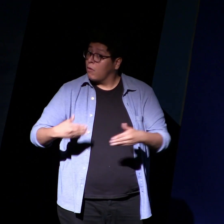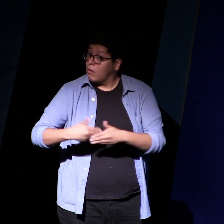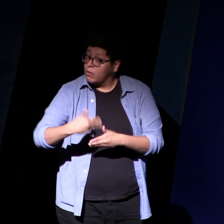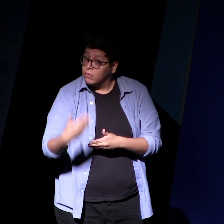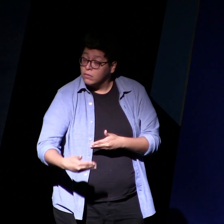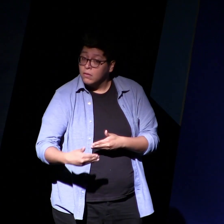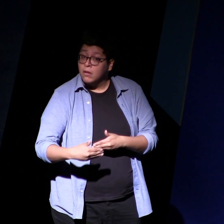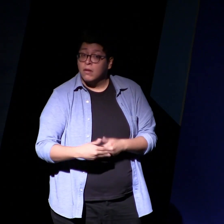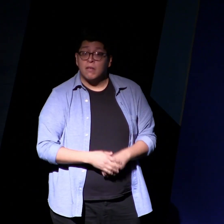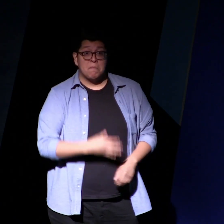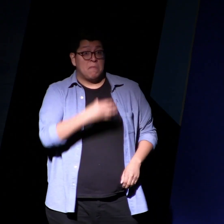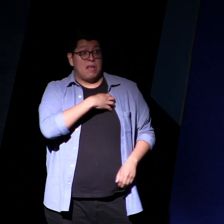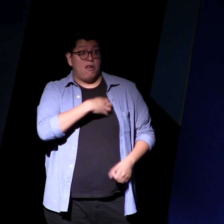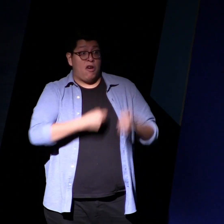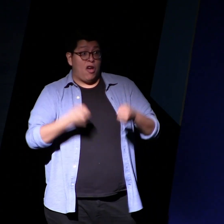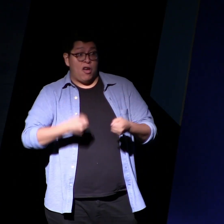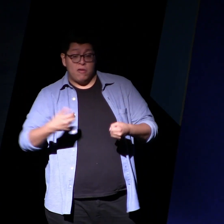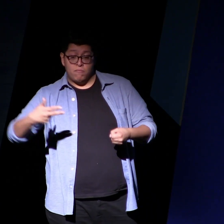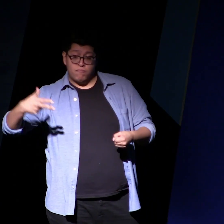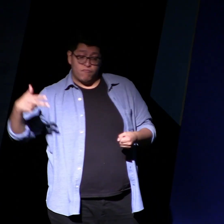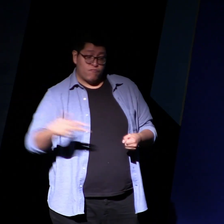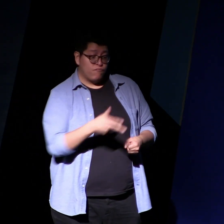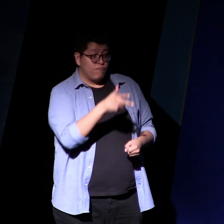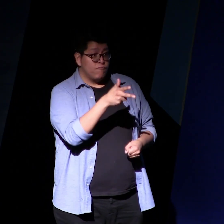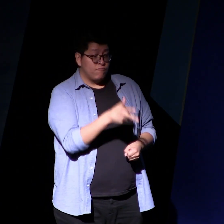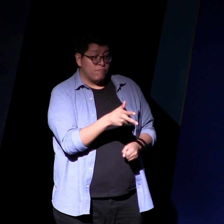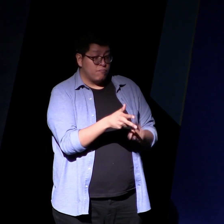and then all of a sudden, a police officer drives beside John.